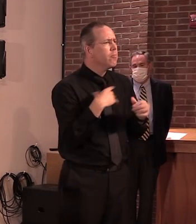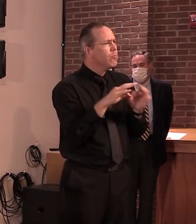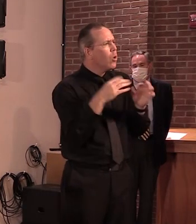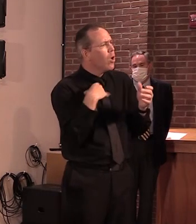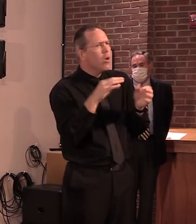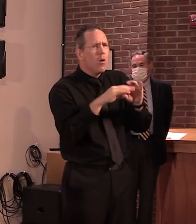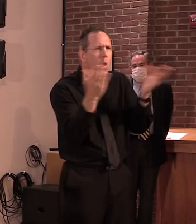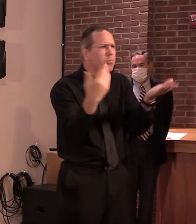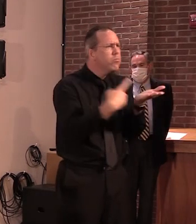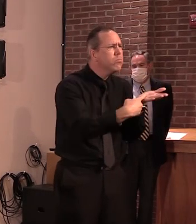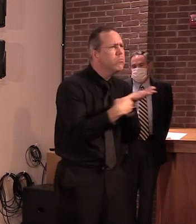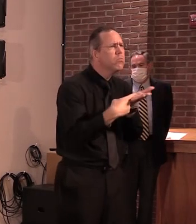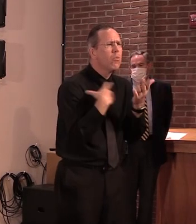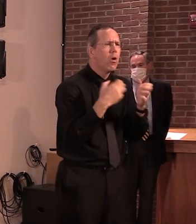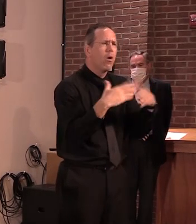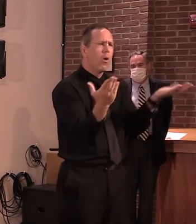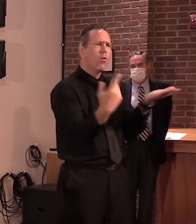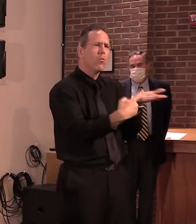Mm-hmm. Thank you.